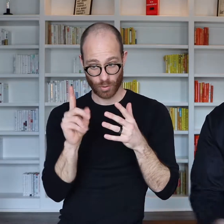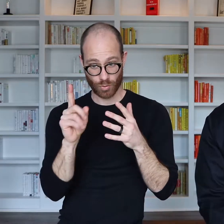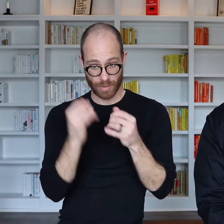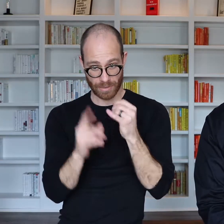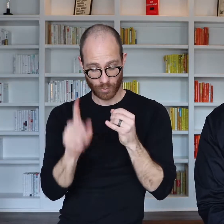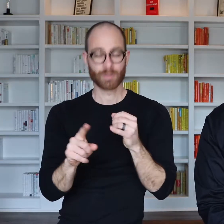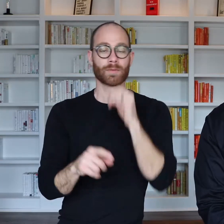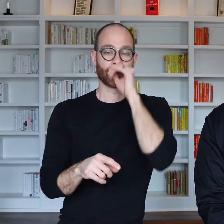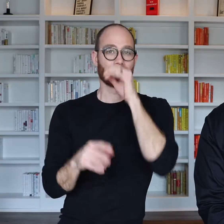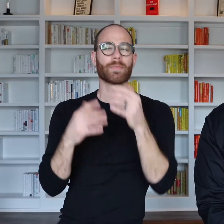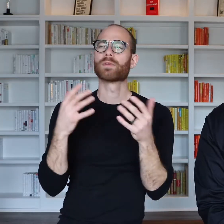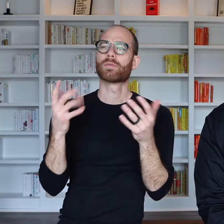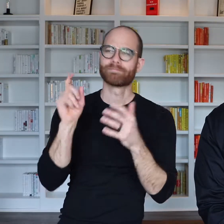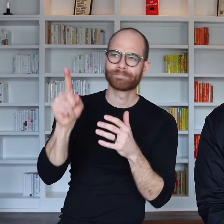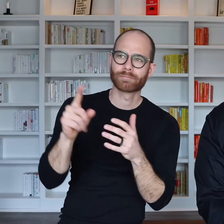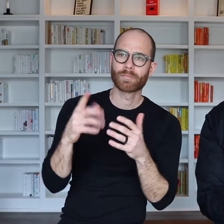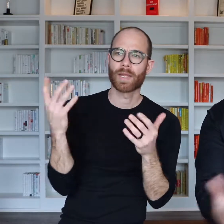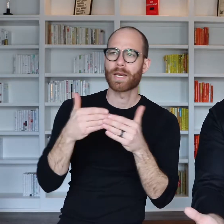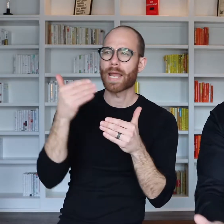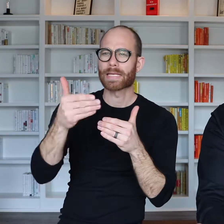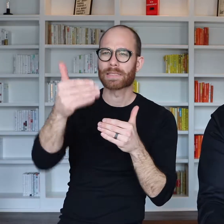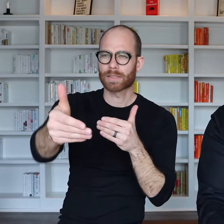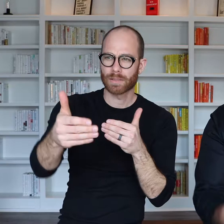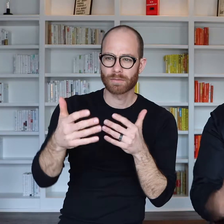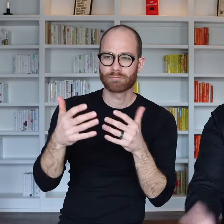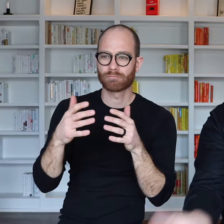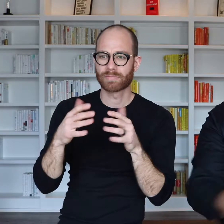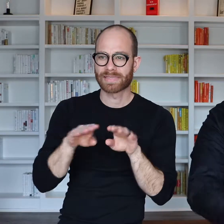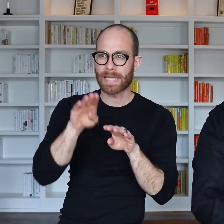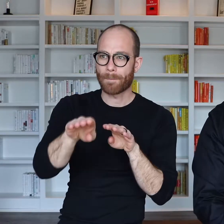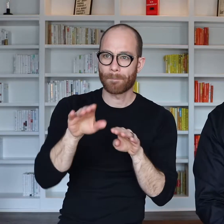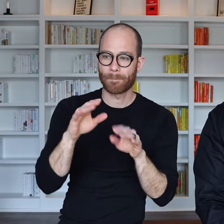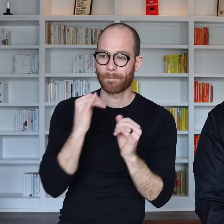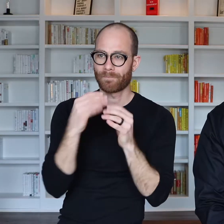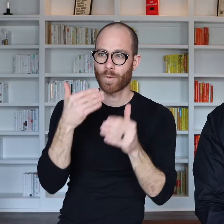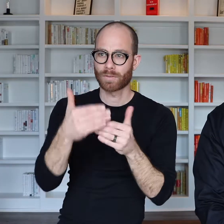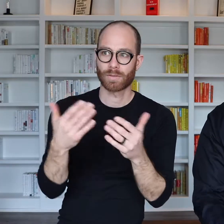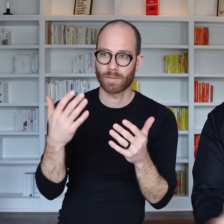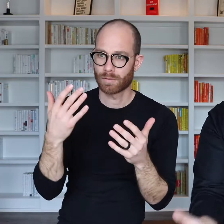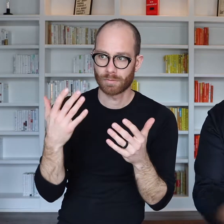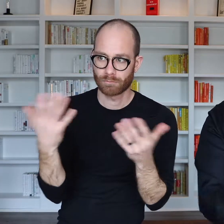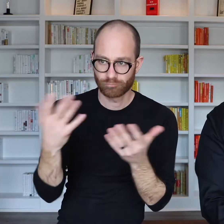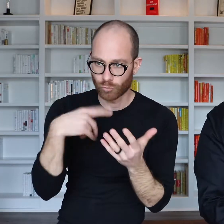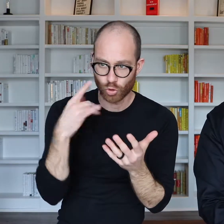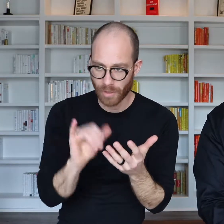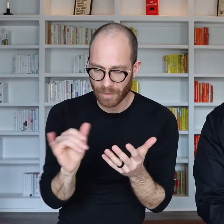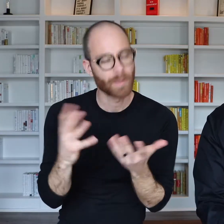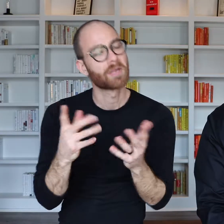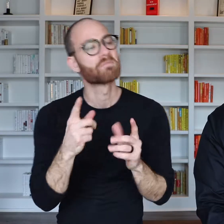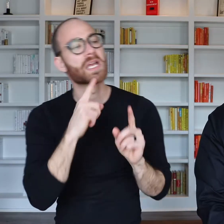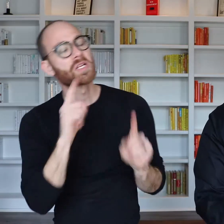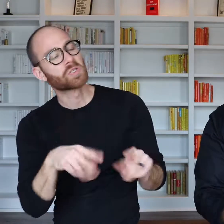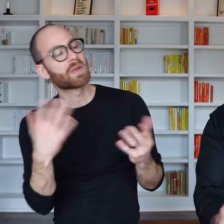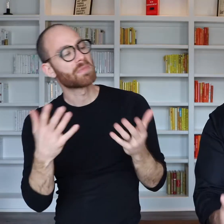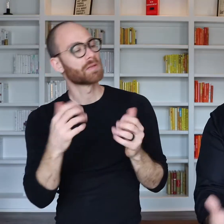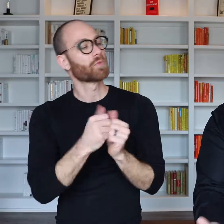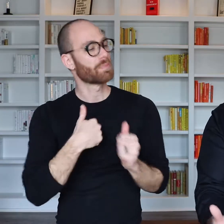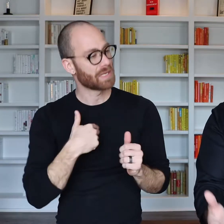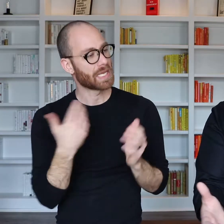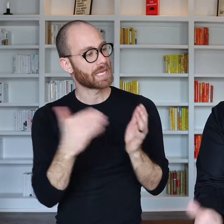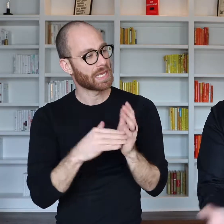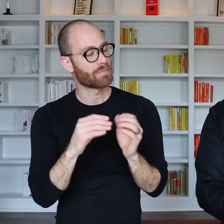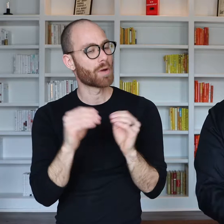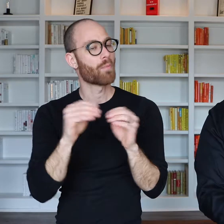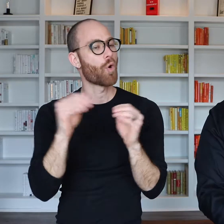in the interview process look like? And you'll hear anything from, well, it's another one with me, but it's a little bit longer and more in depth, or you'll hear,